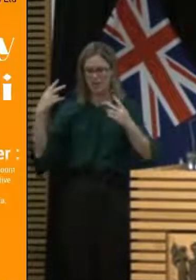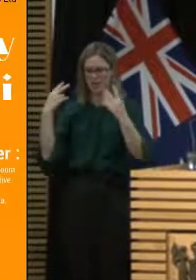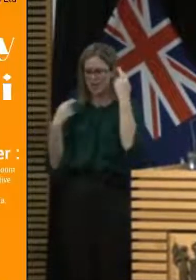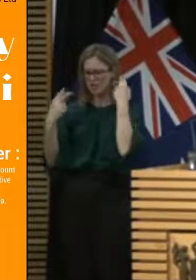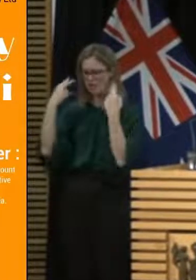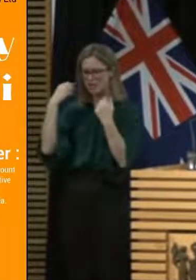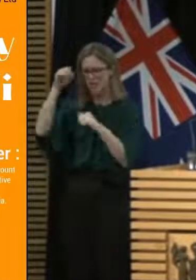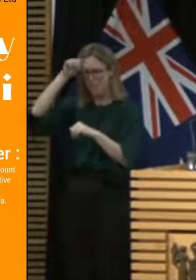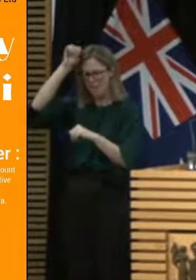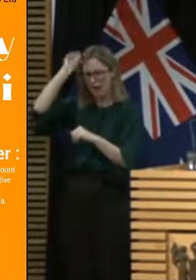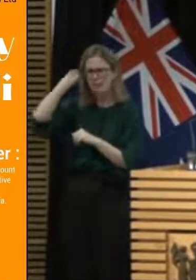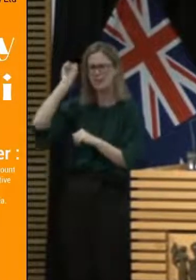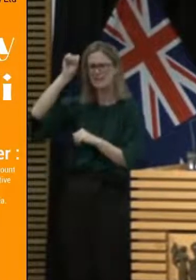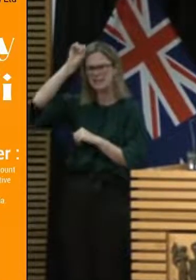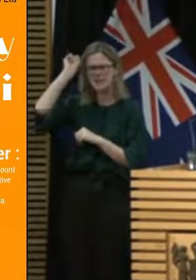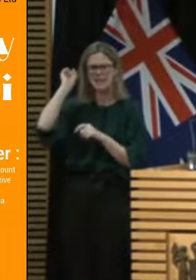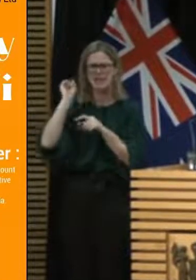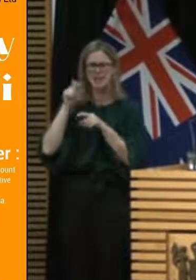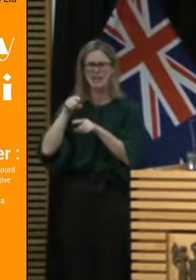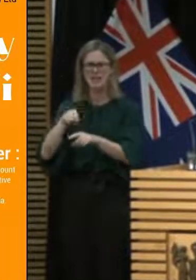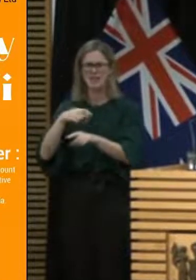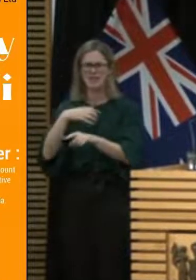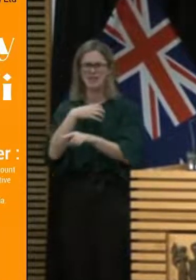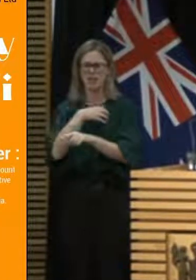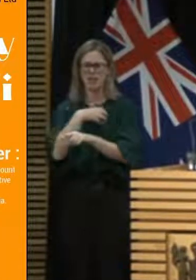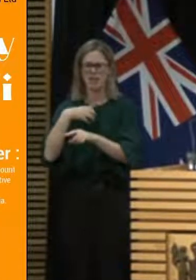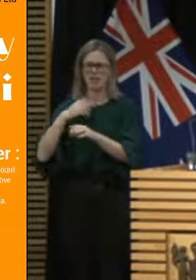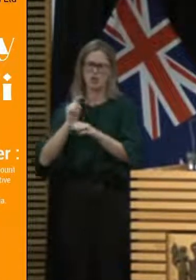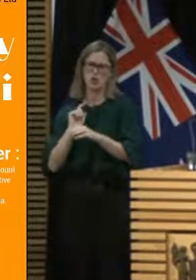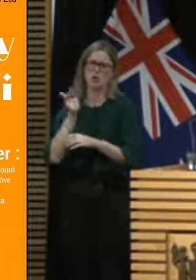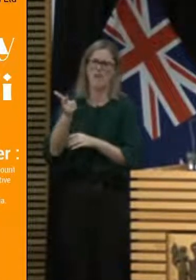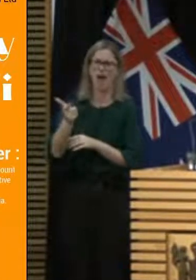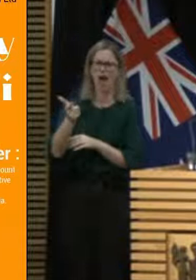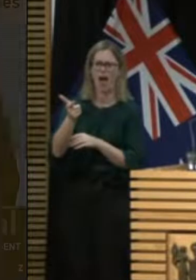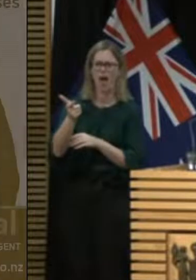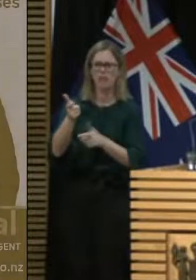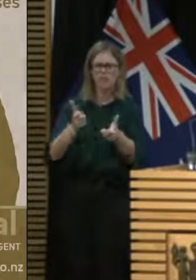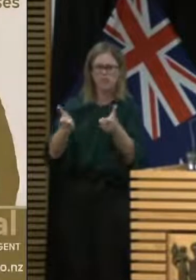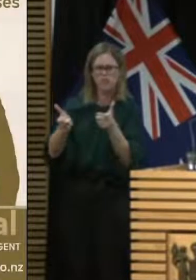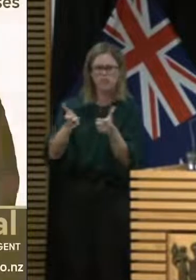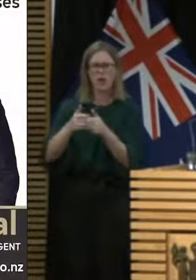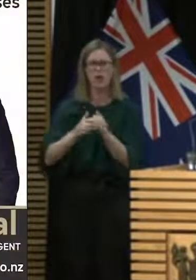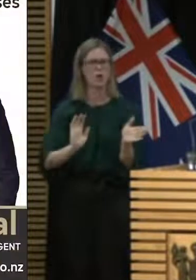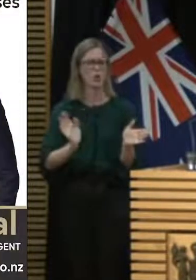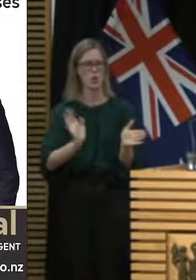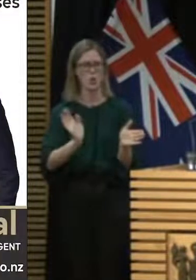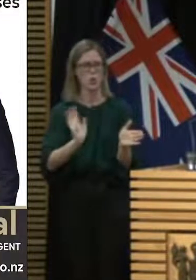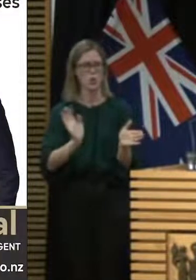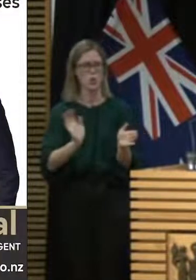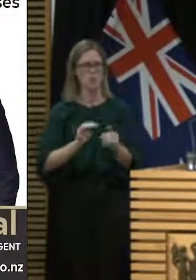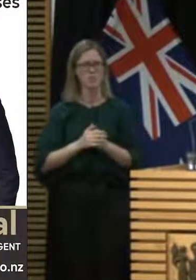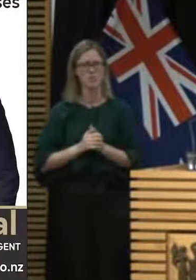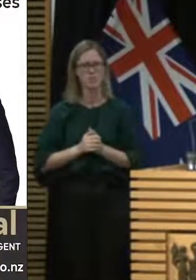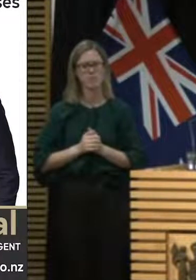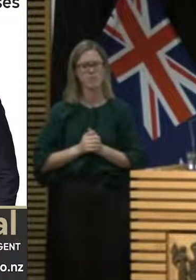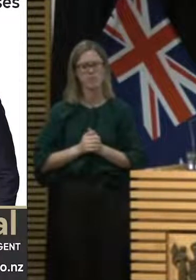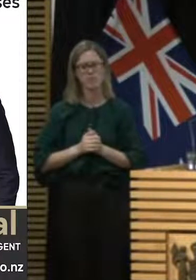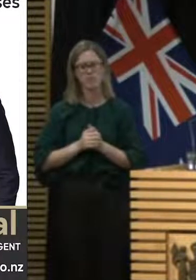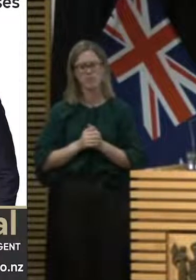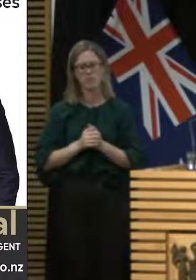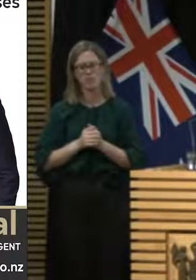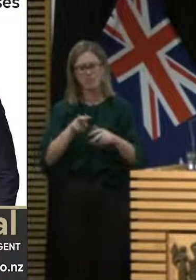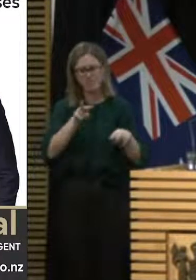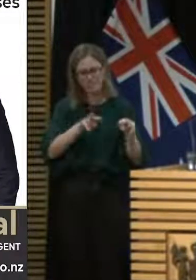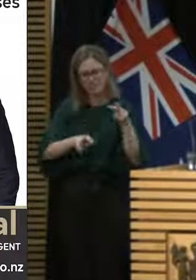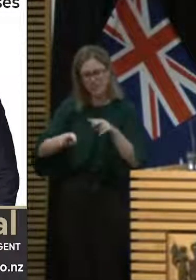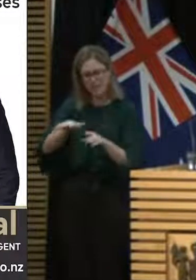and barbers. Is this a government overreach? Absolutely not. You can see we're being very careful here to make an assessment of those